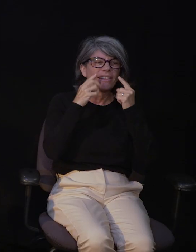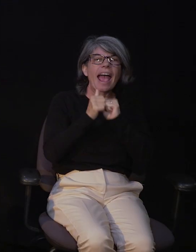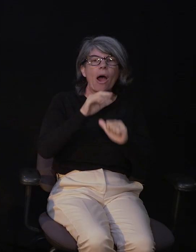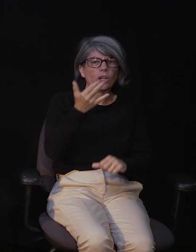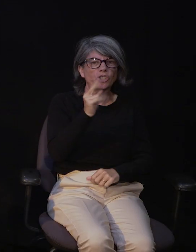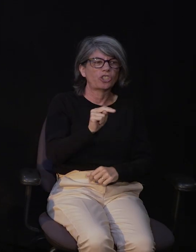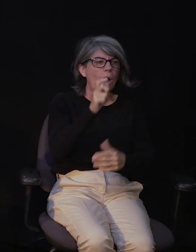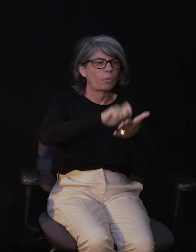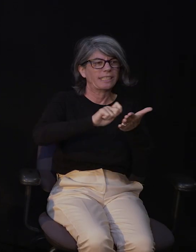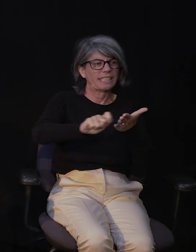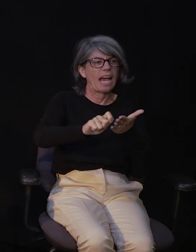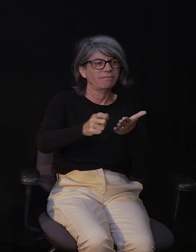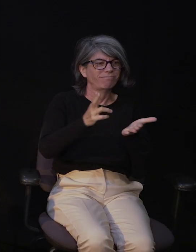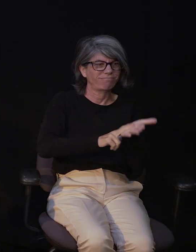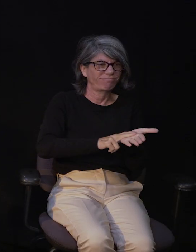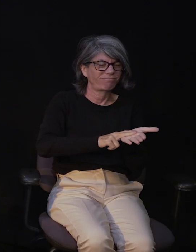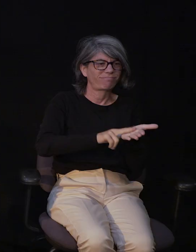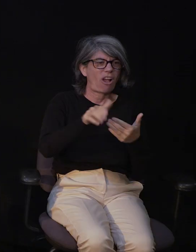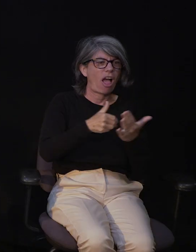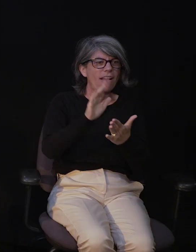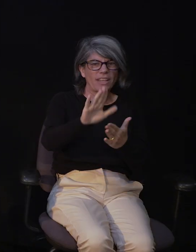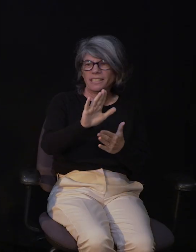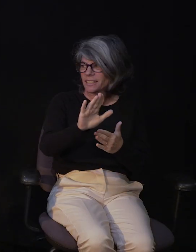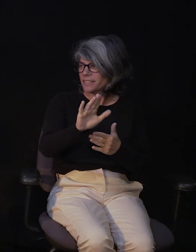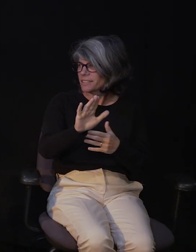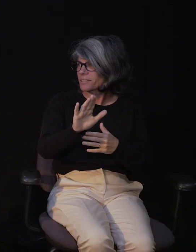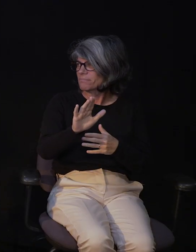used to assign all of his